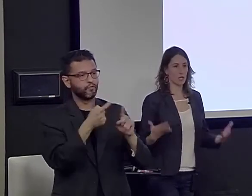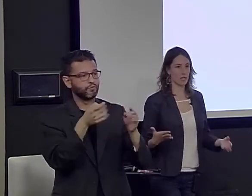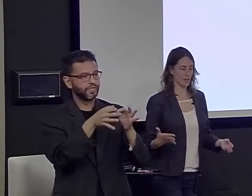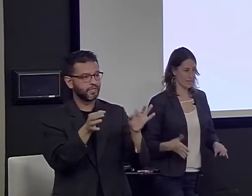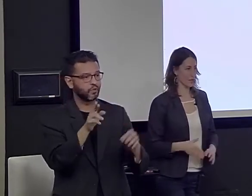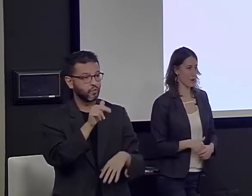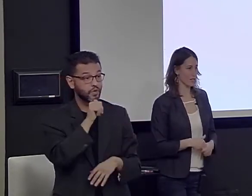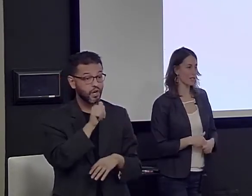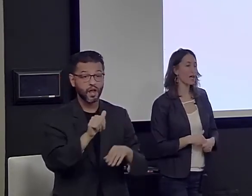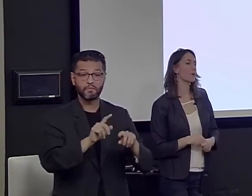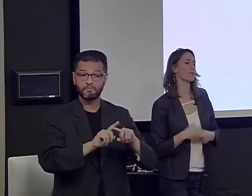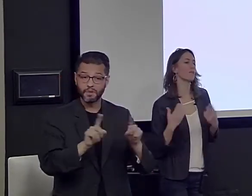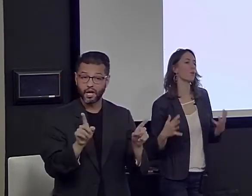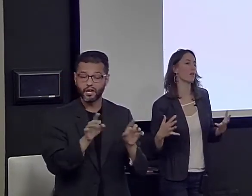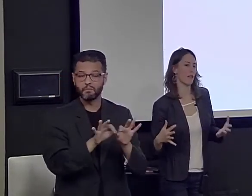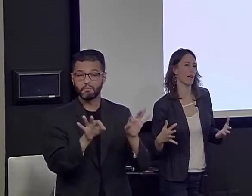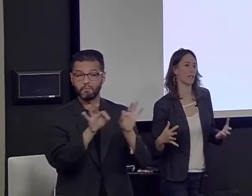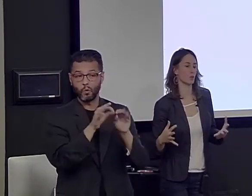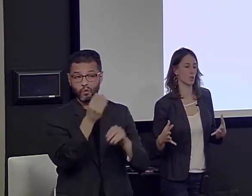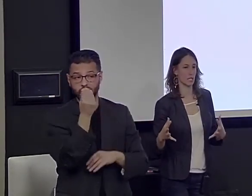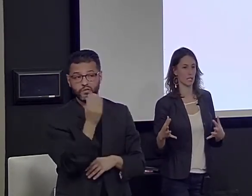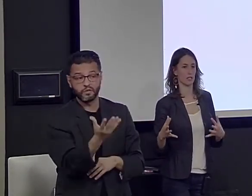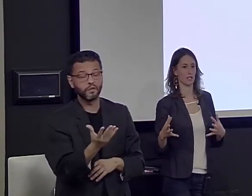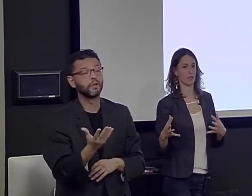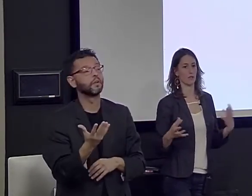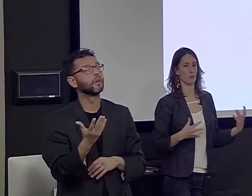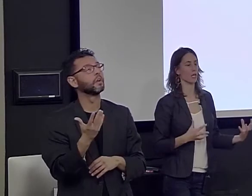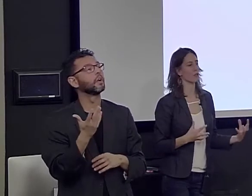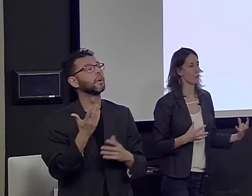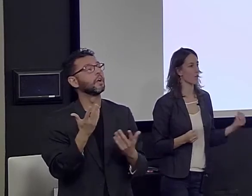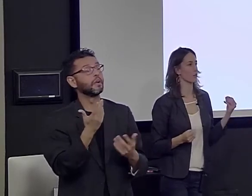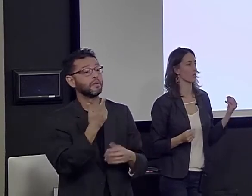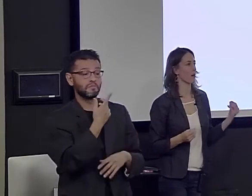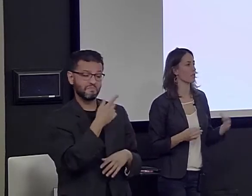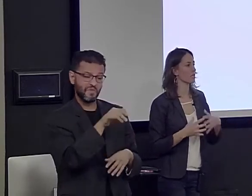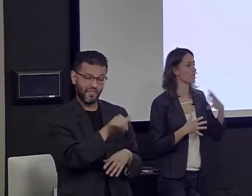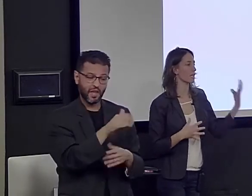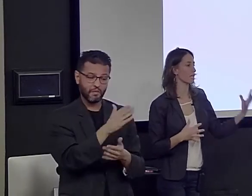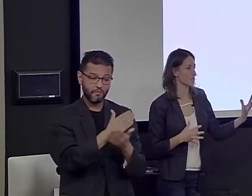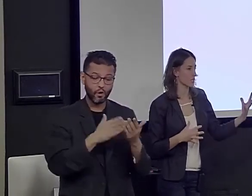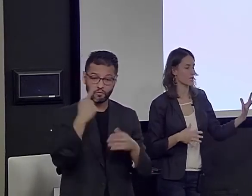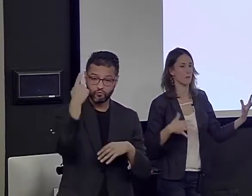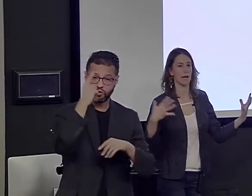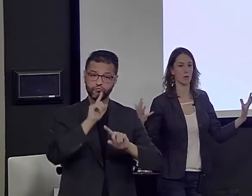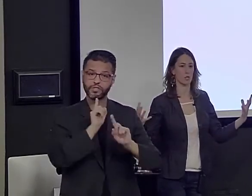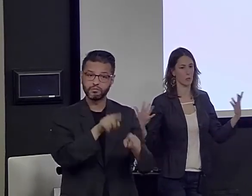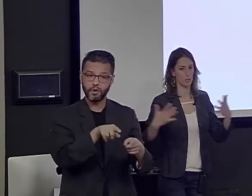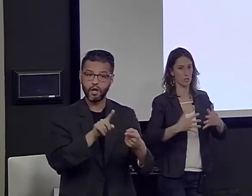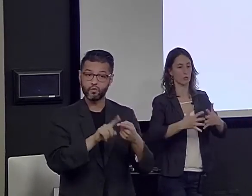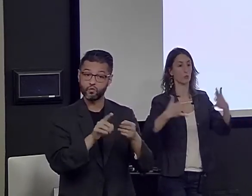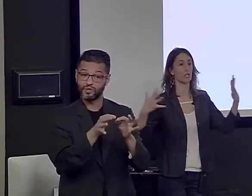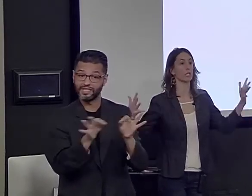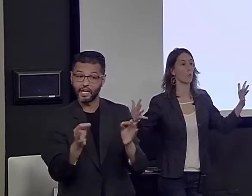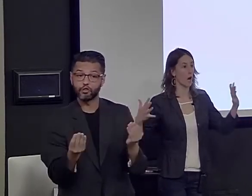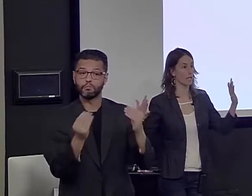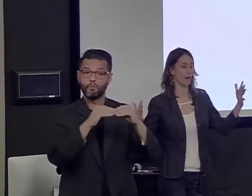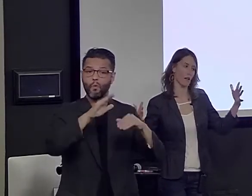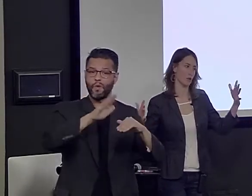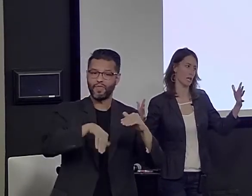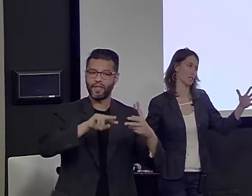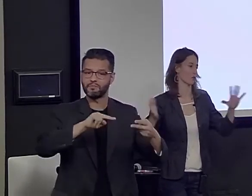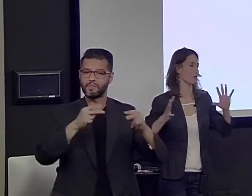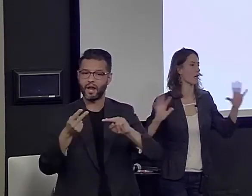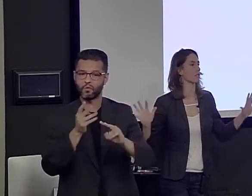Of course, one of the things you want to know is more than, well, does it this part of the brain respond to sentences than backward speech? That's a really